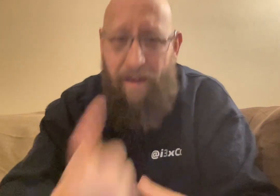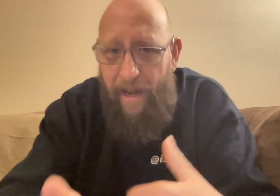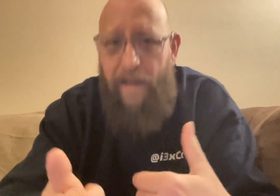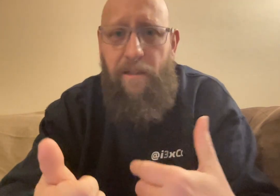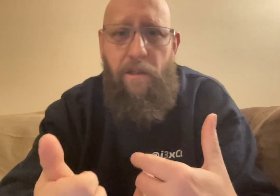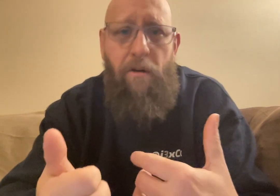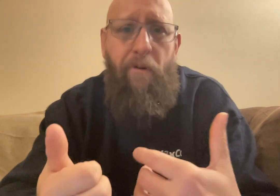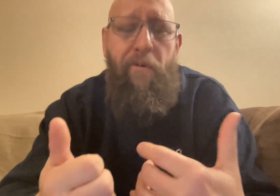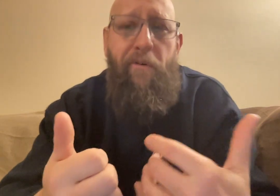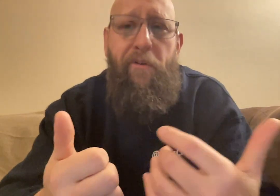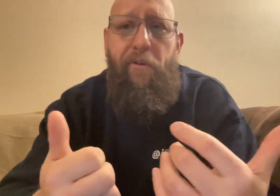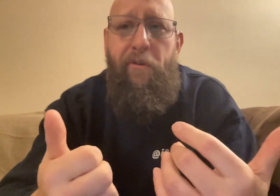not.